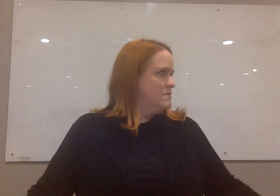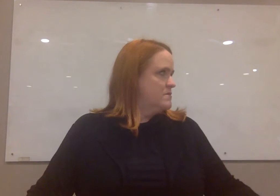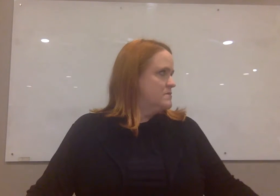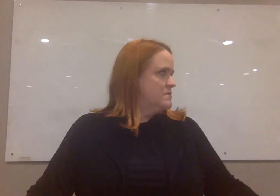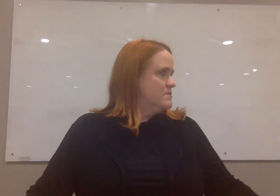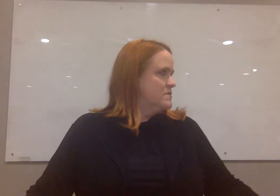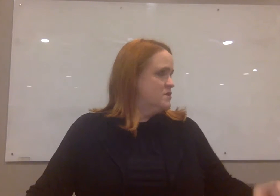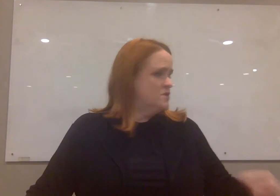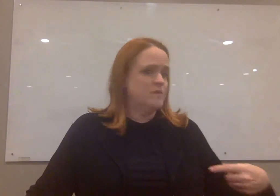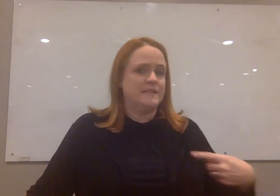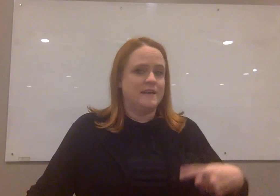So just like there's a